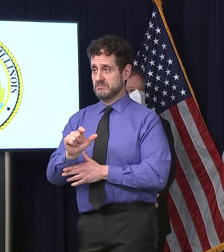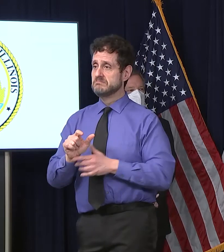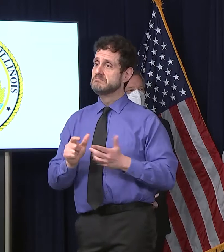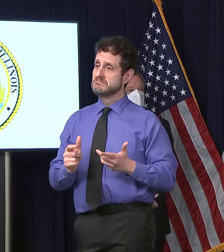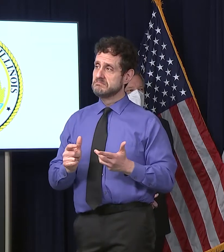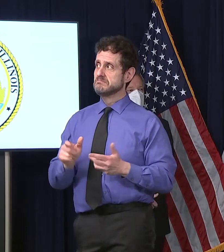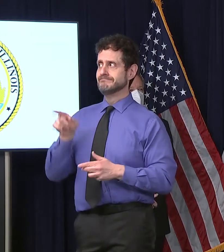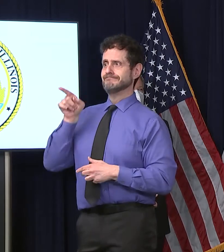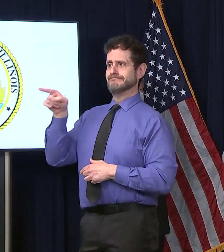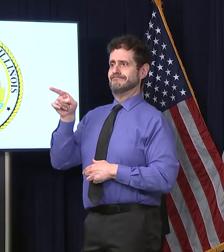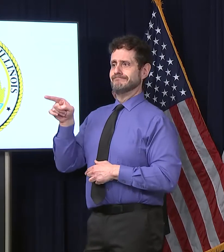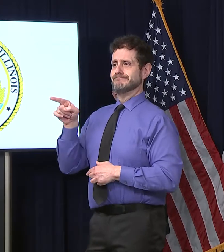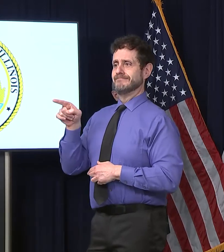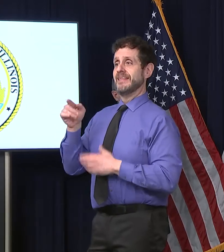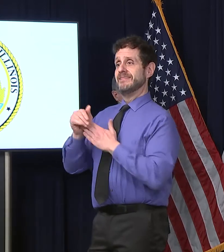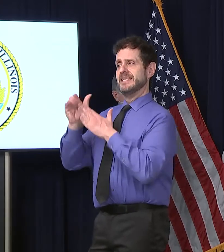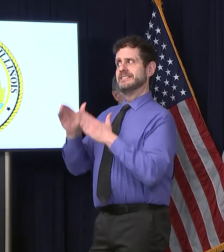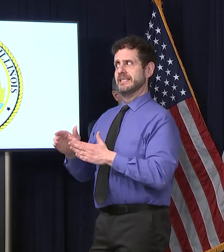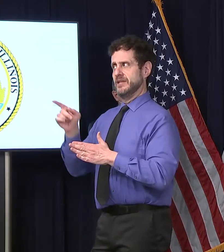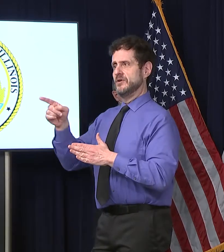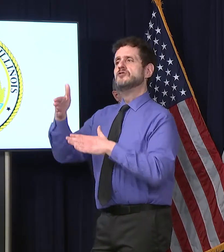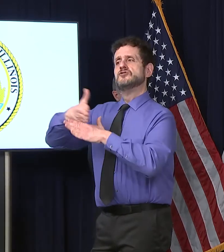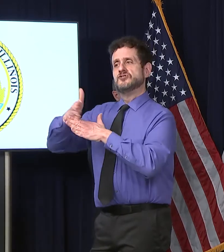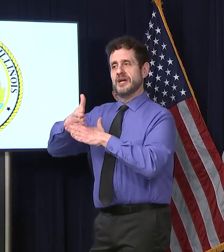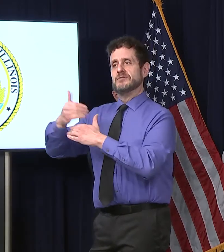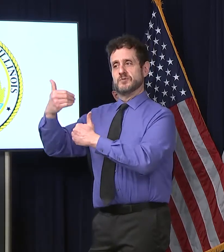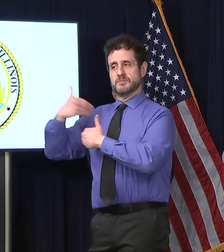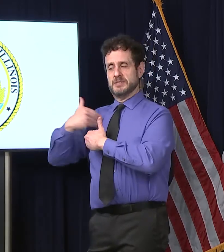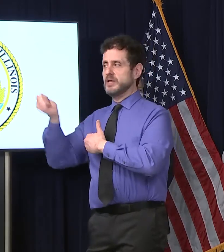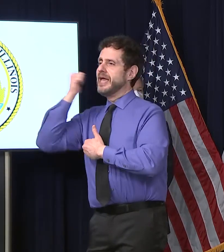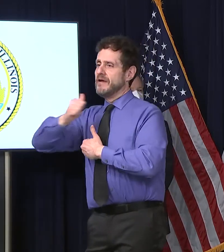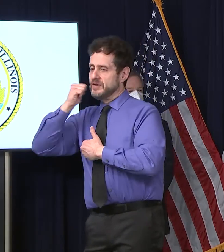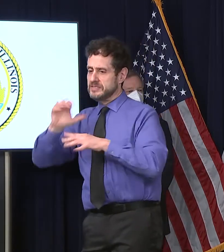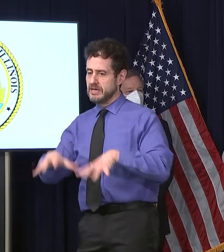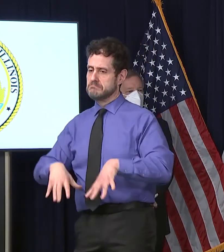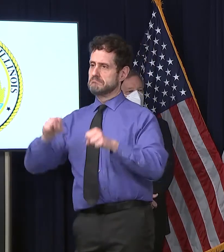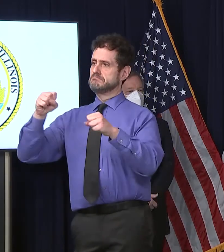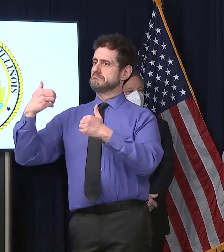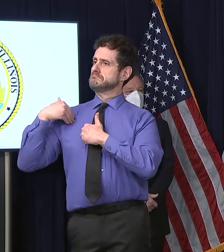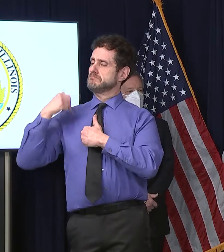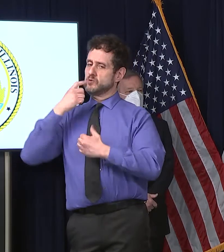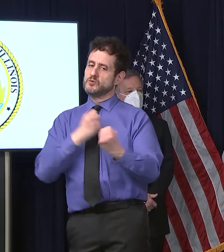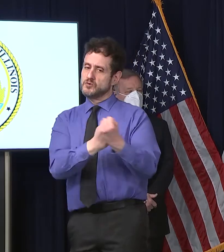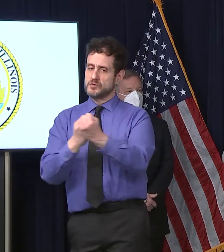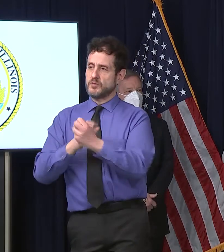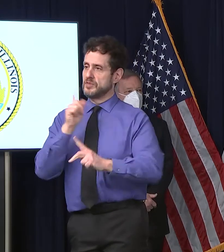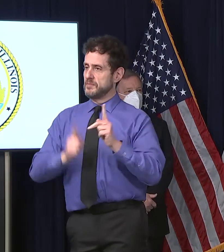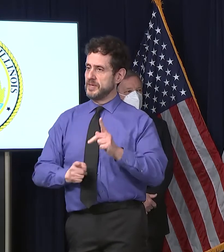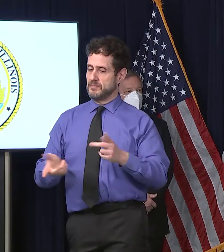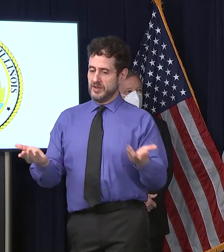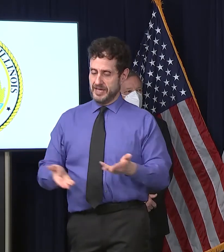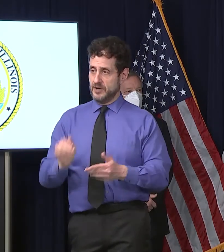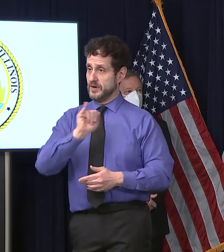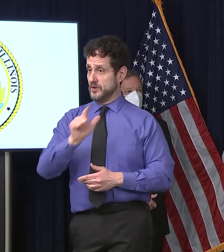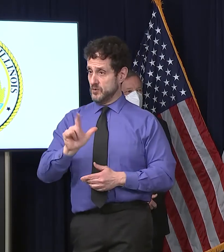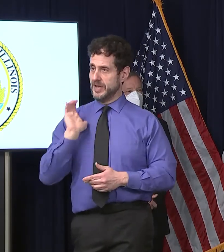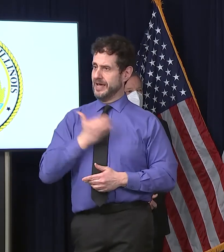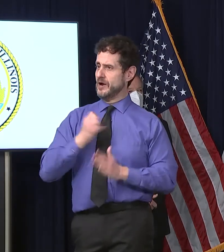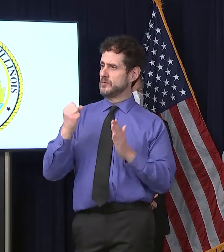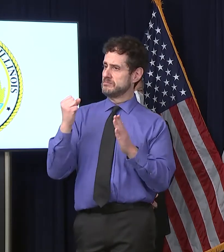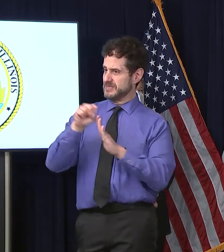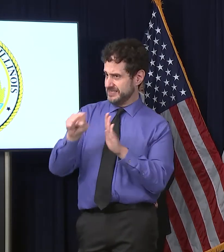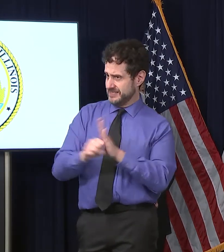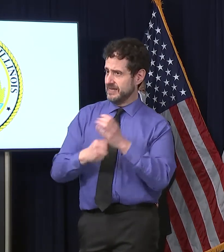by this leader, somebody who truly every day has stepped up for the people of the state of Illinois, and in the effort to get